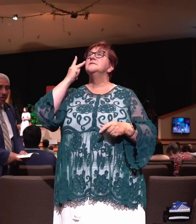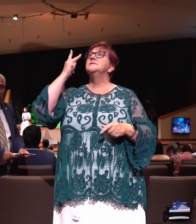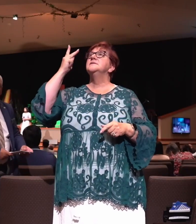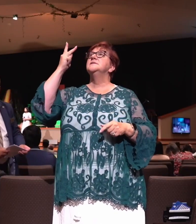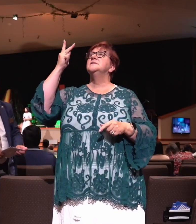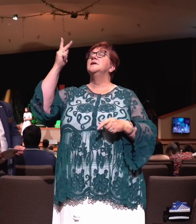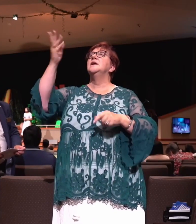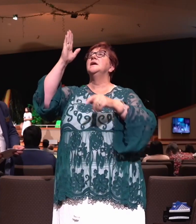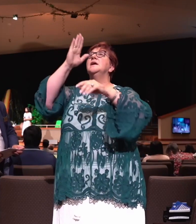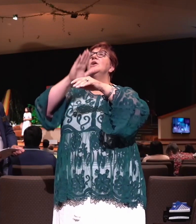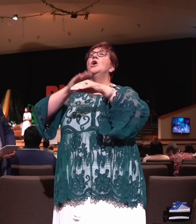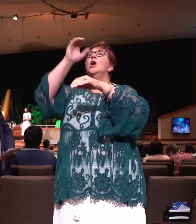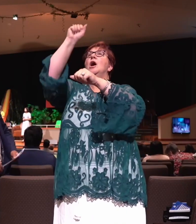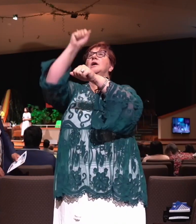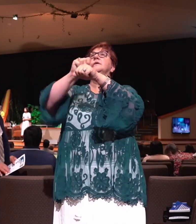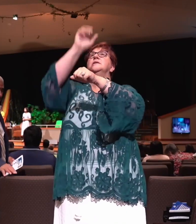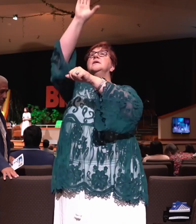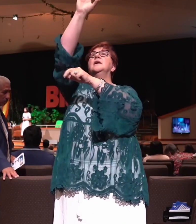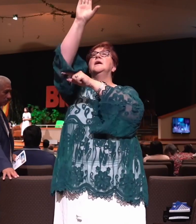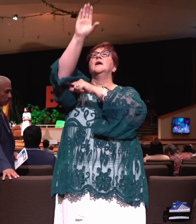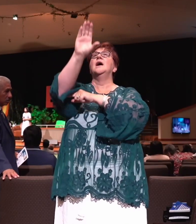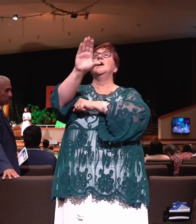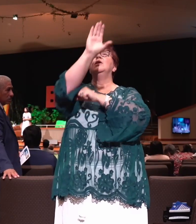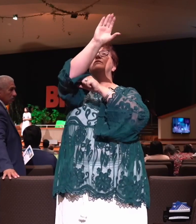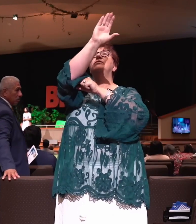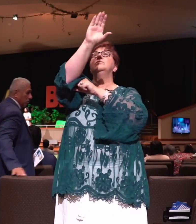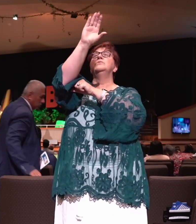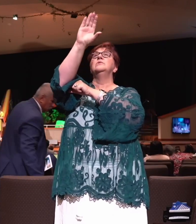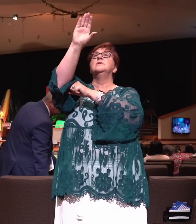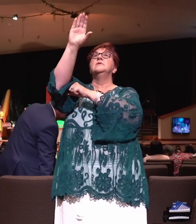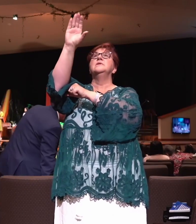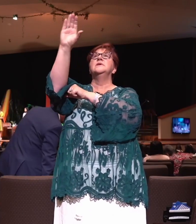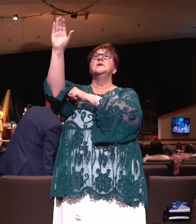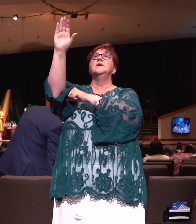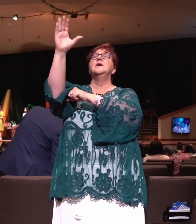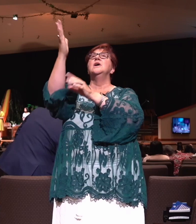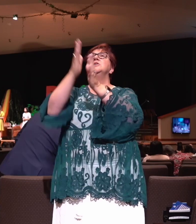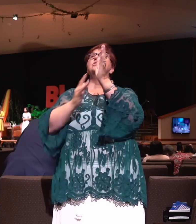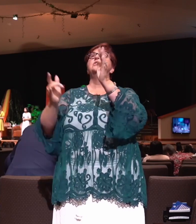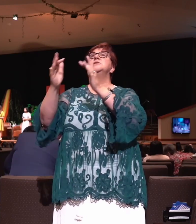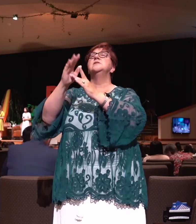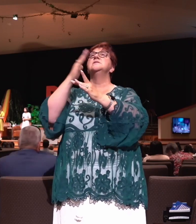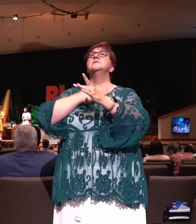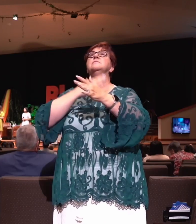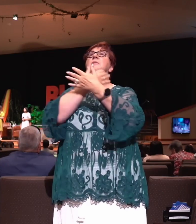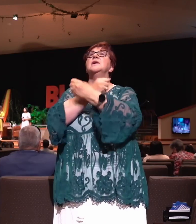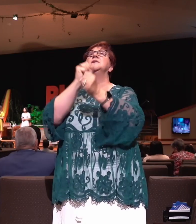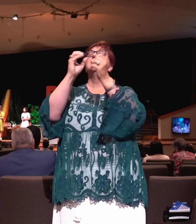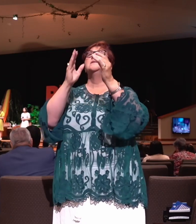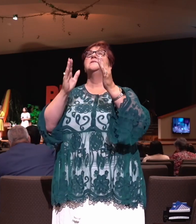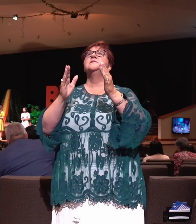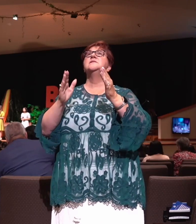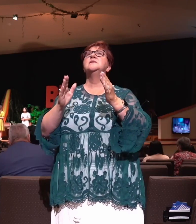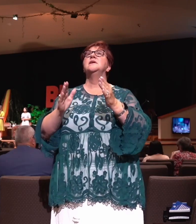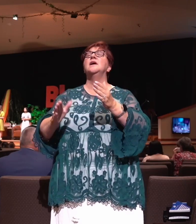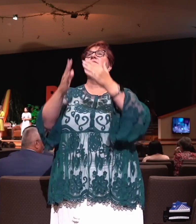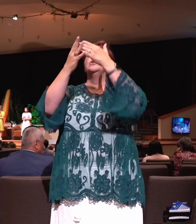See on the hill of Calvary, my Savior bled for